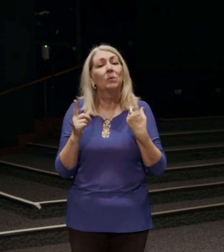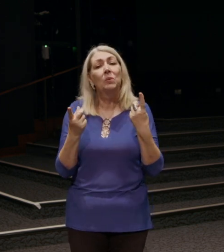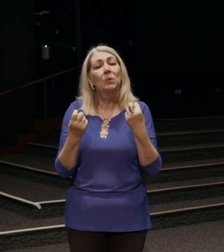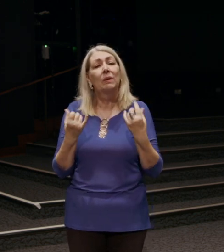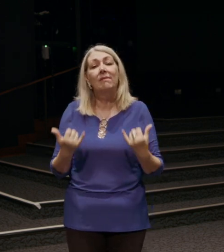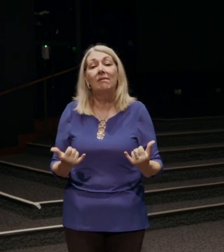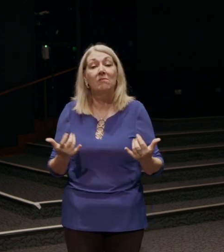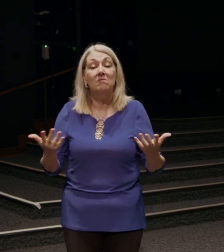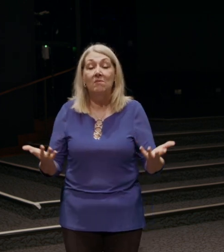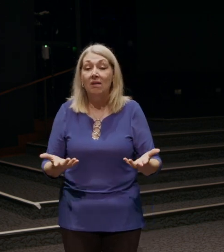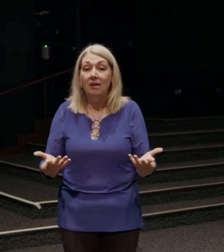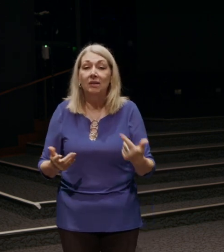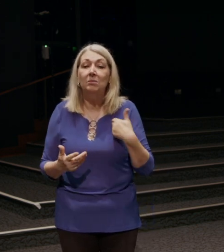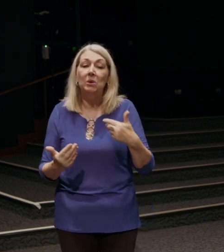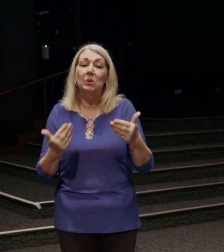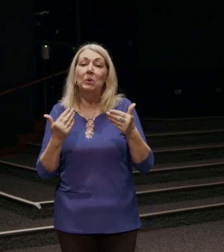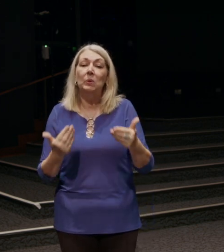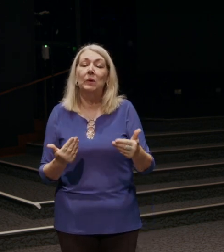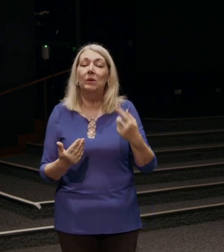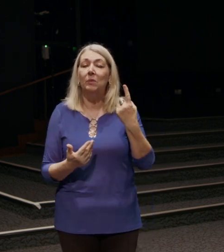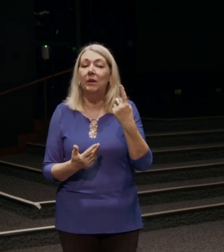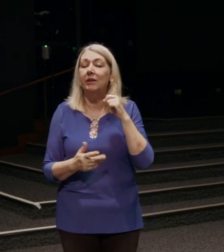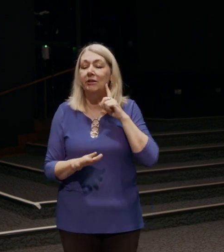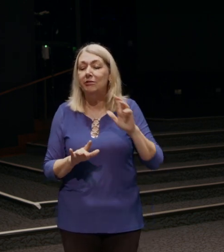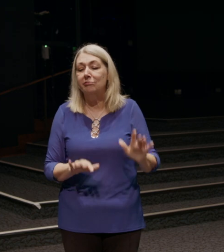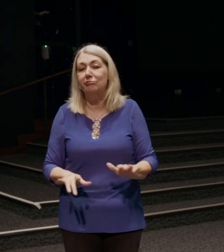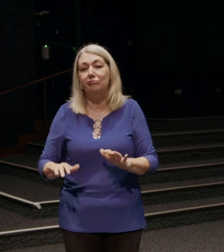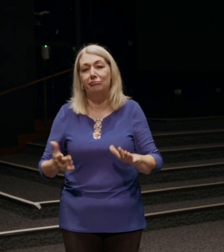We're gonna go into this song.